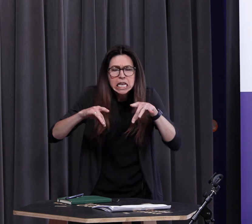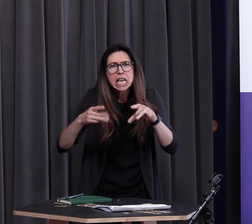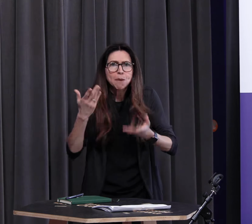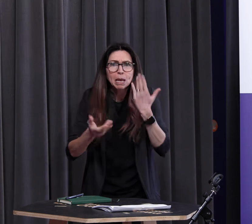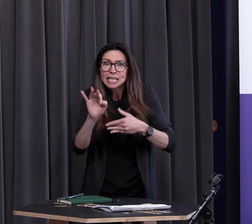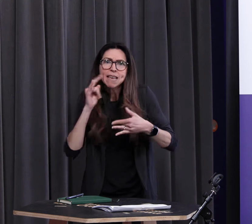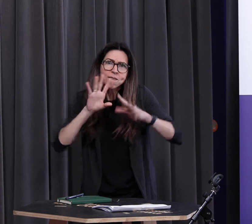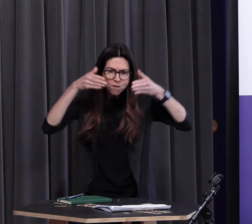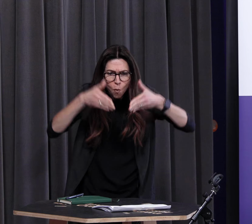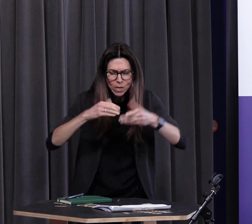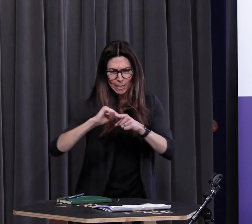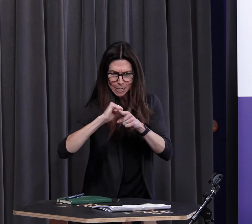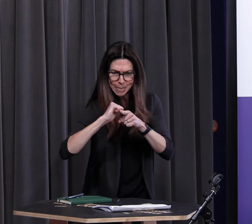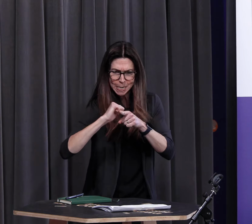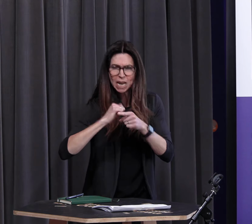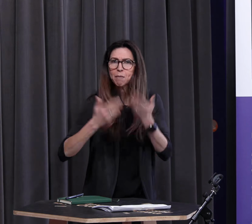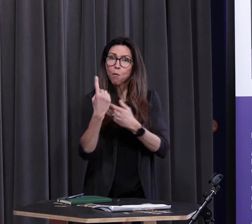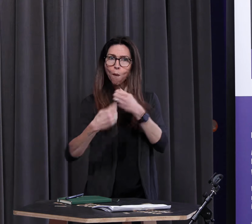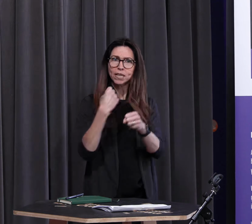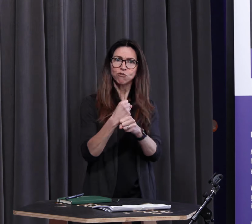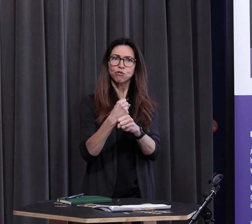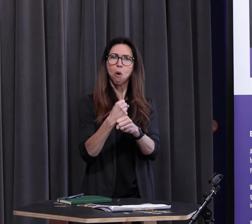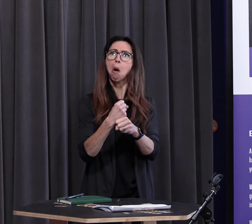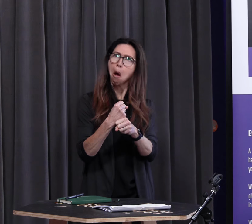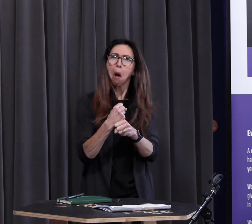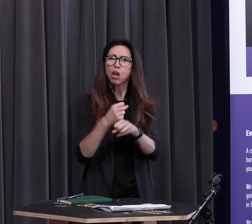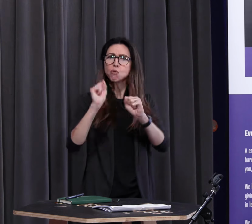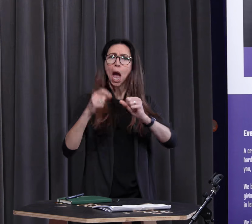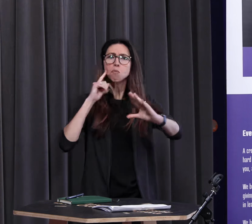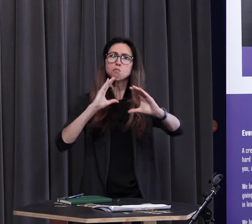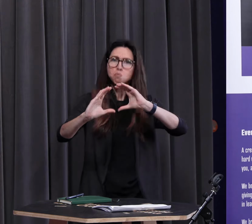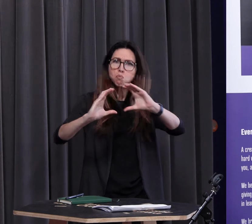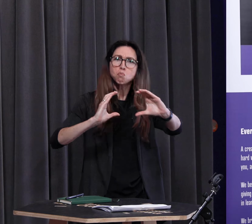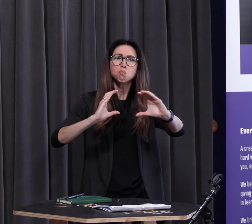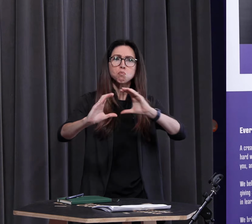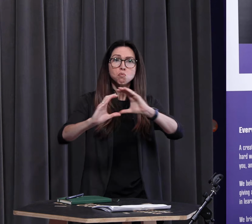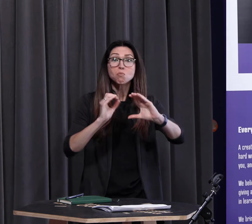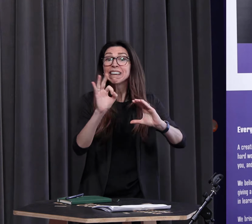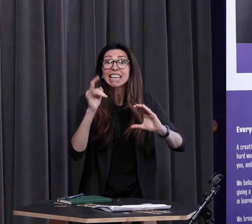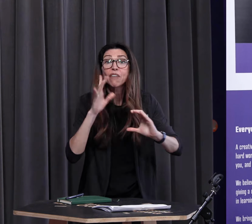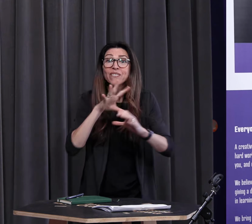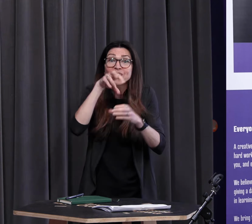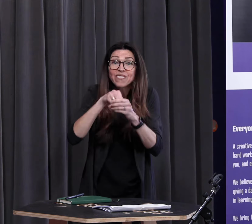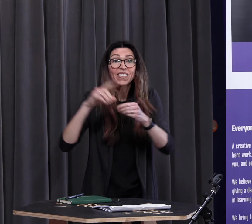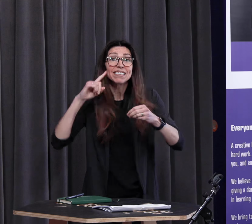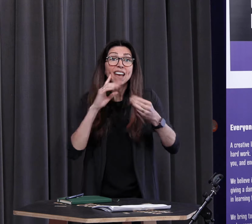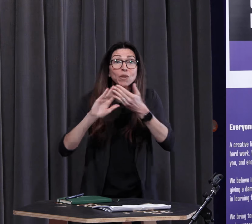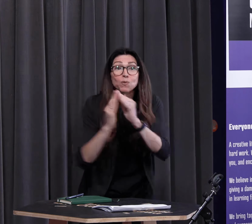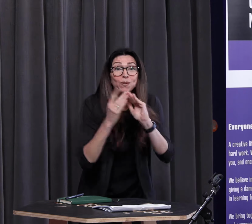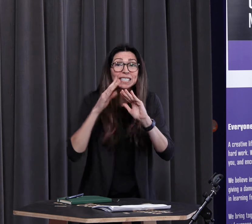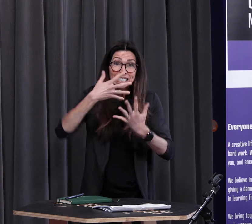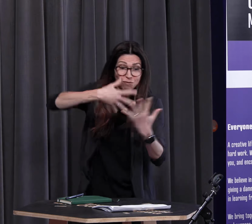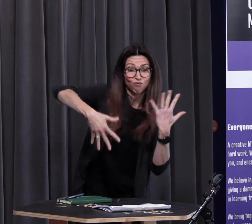you work or socialize with deaf people, you use it, you know, you don't lose it, right?